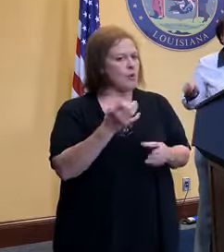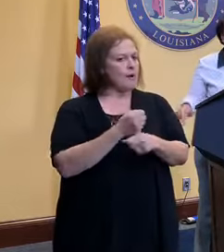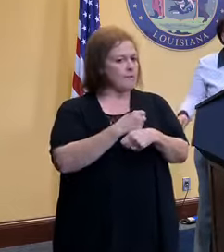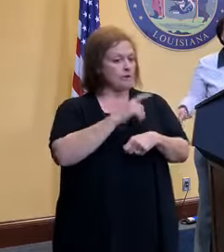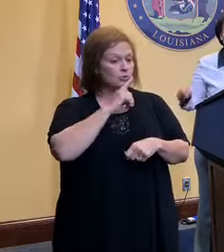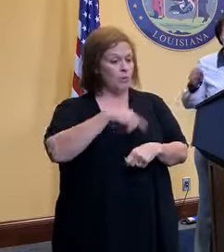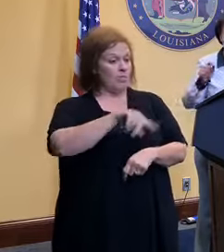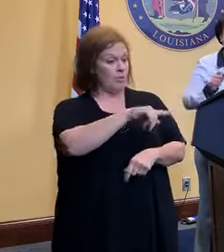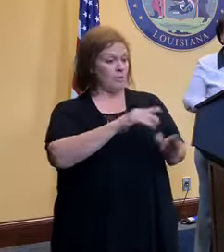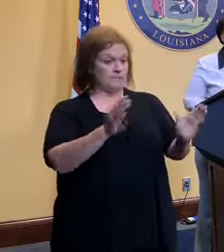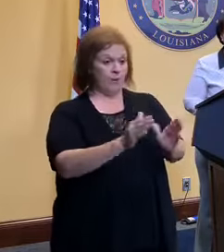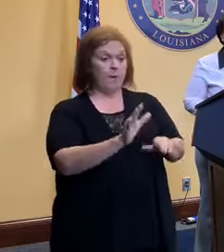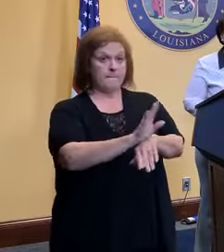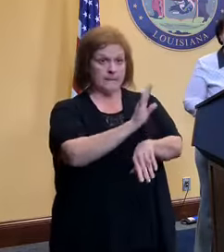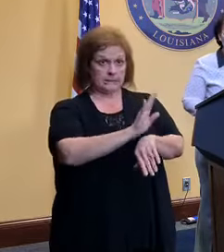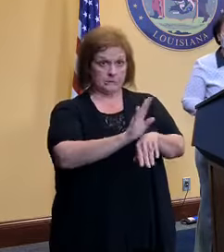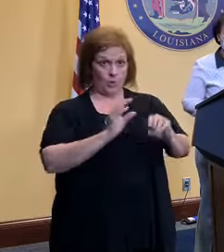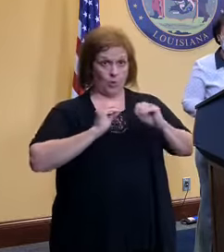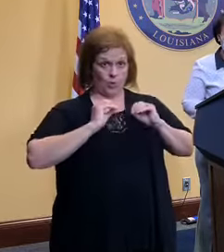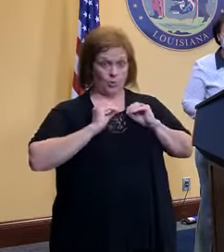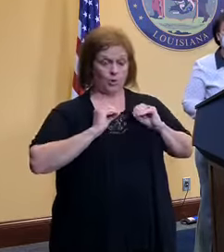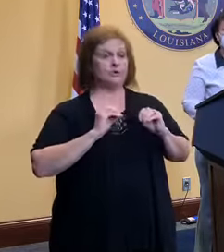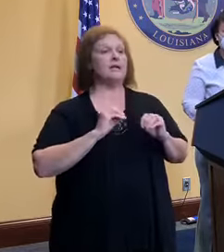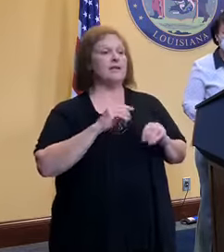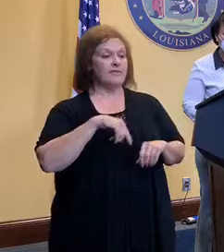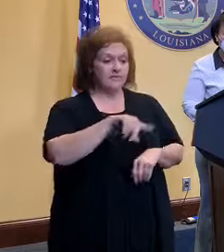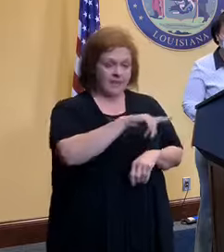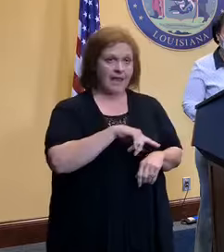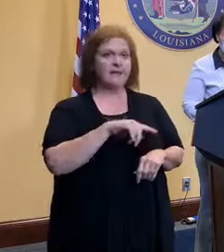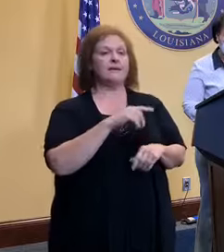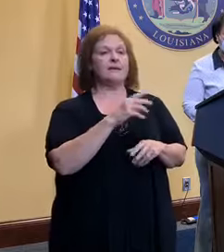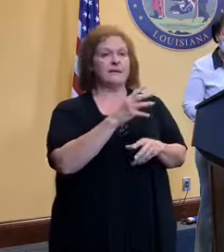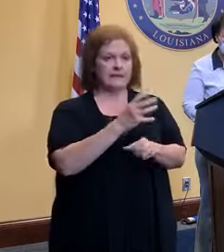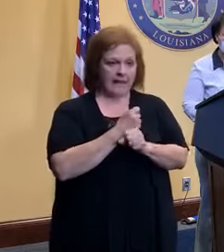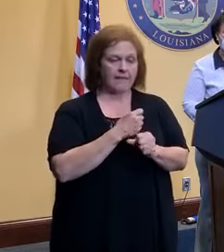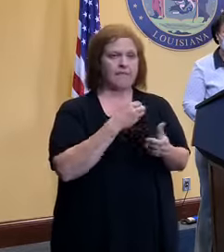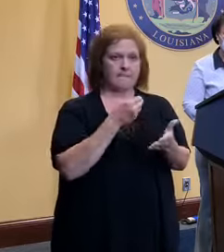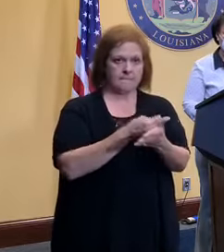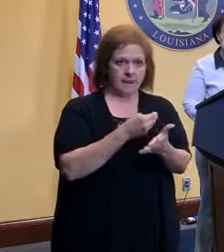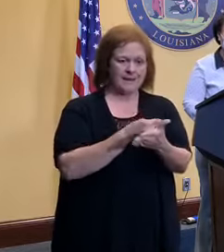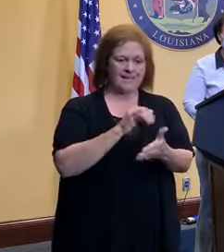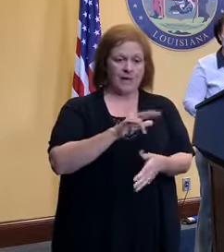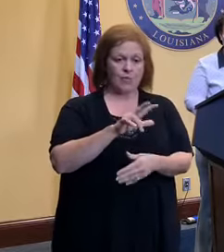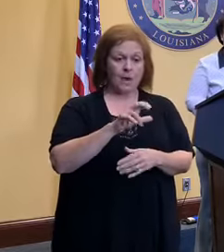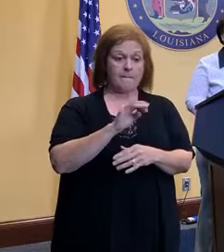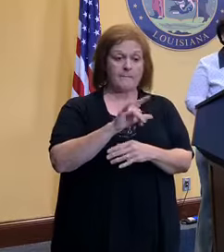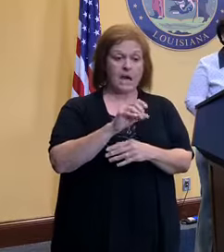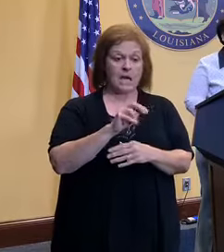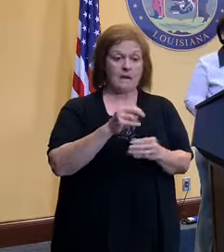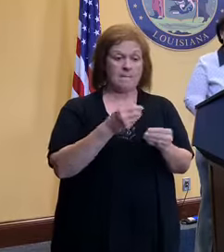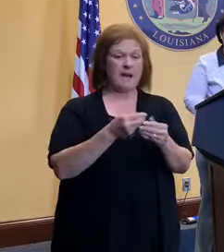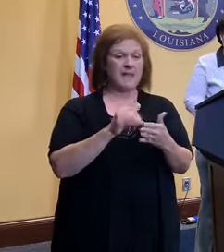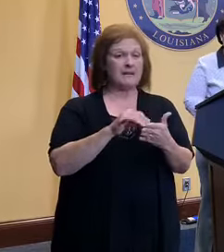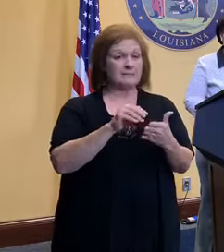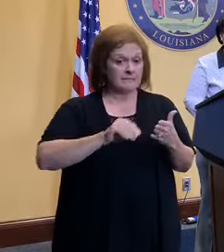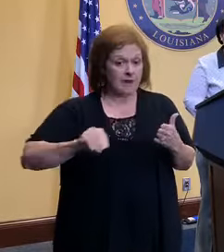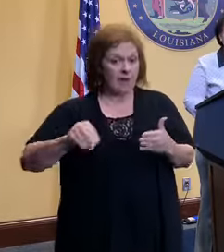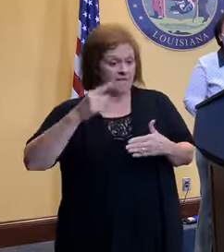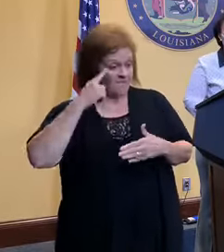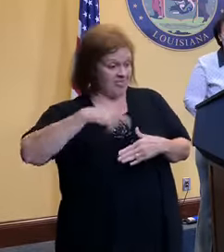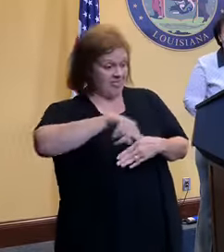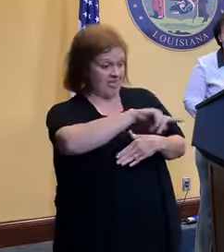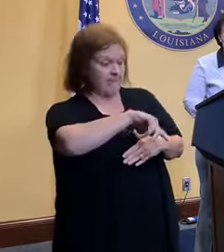ensuring that small businesses in this city are connected to the bucket of money, that $300 million that's set aside for